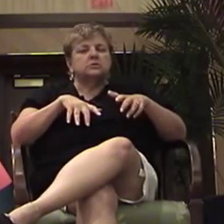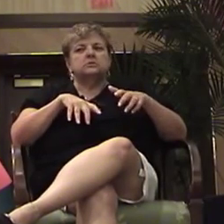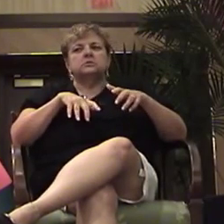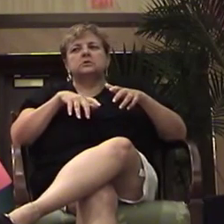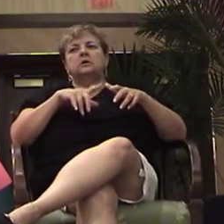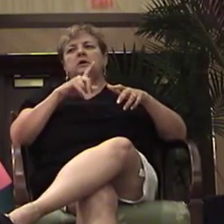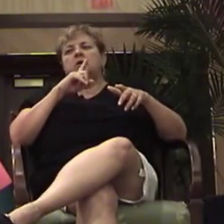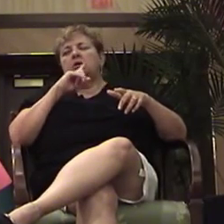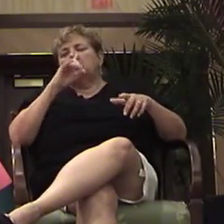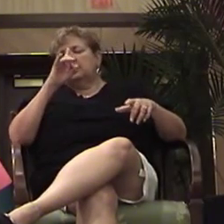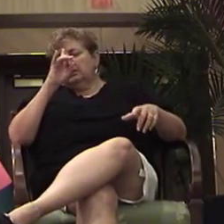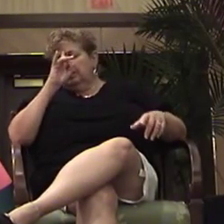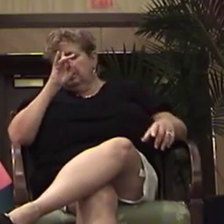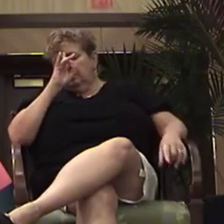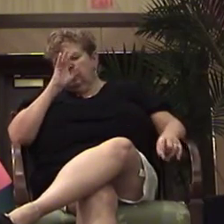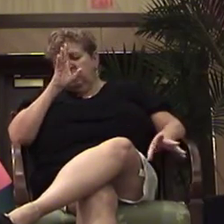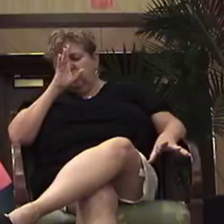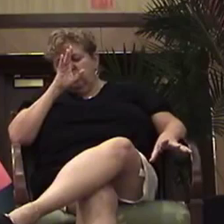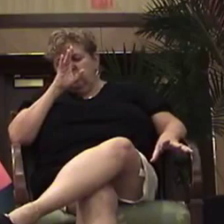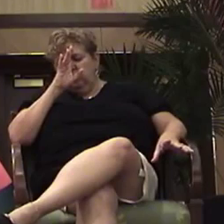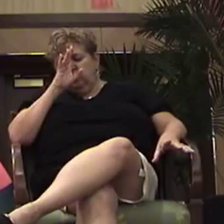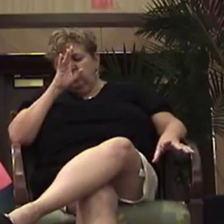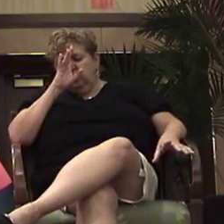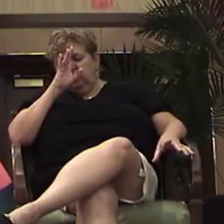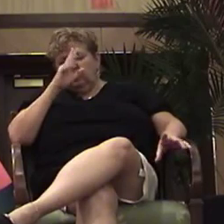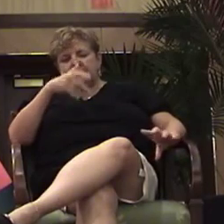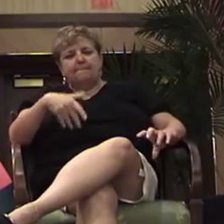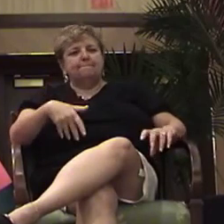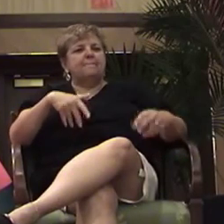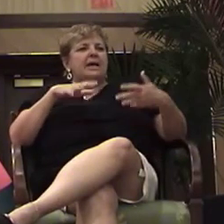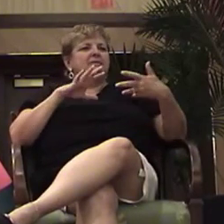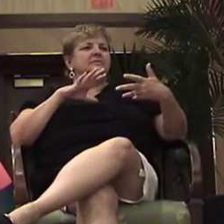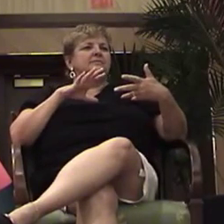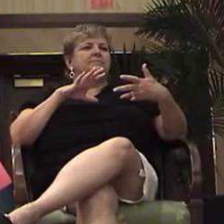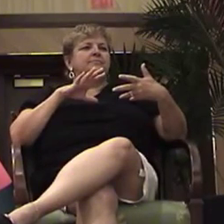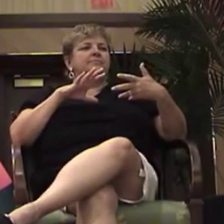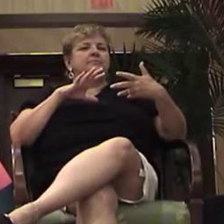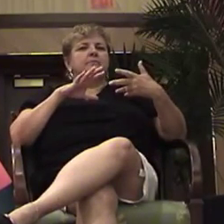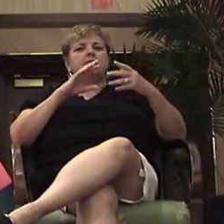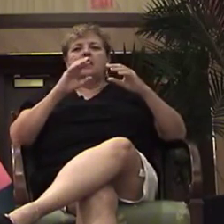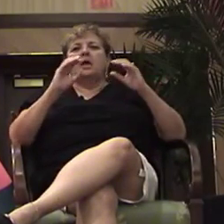mess. And there was nobody that I could call on.